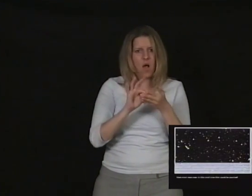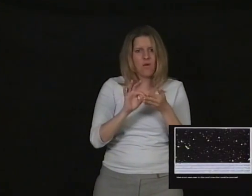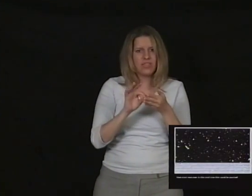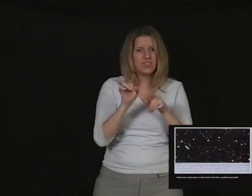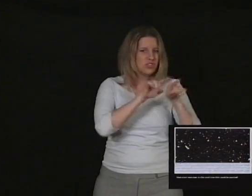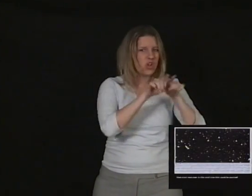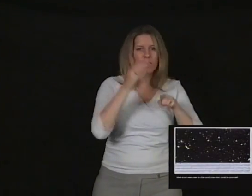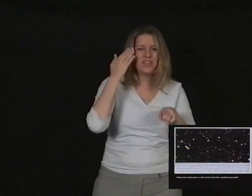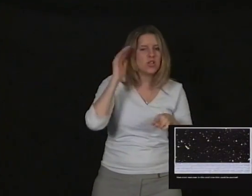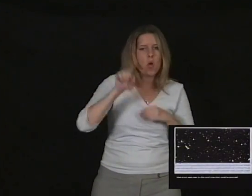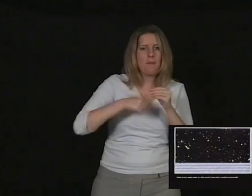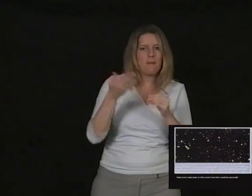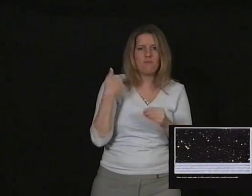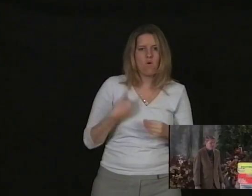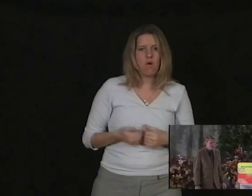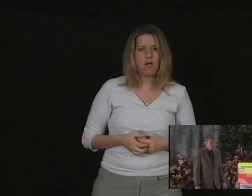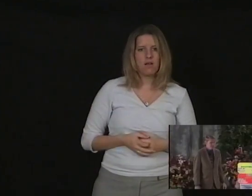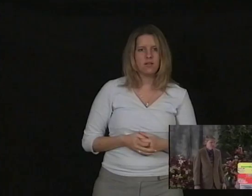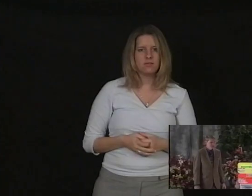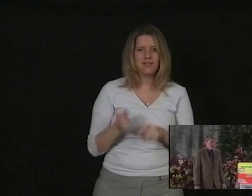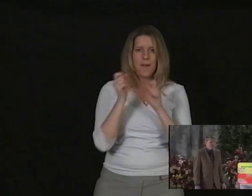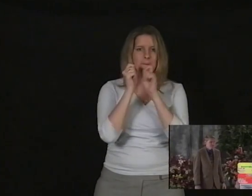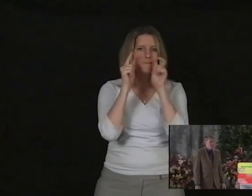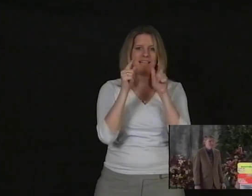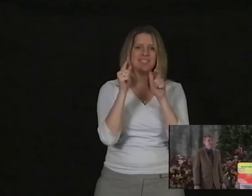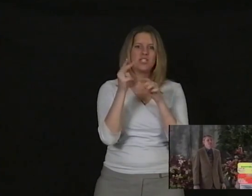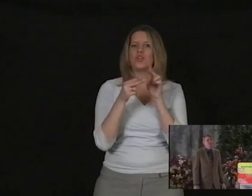These are ones we didn't know about before.